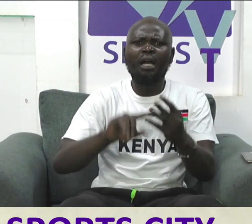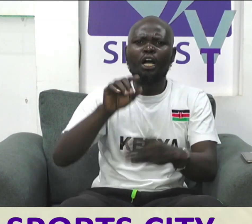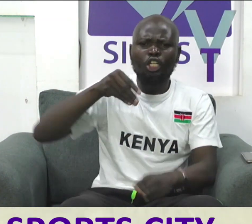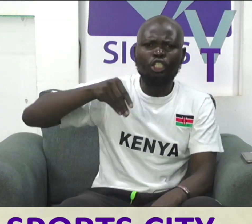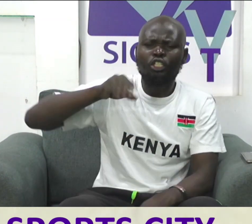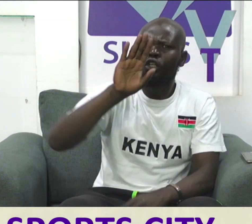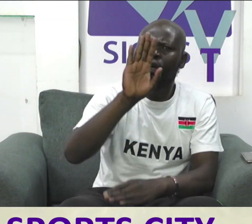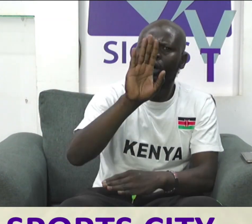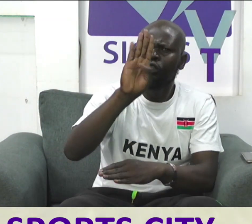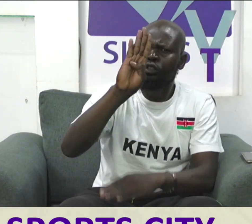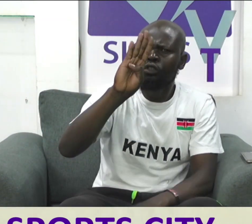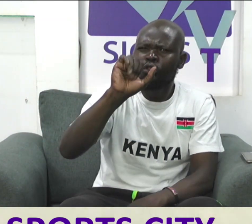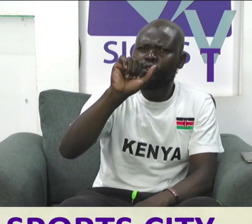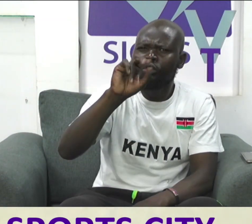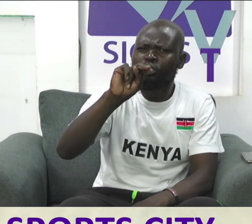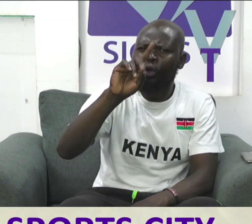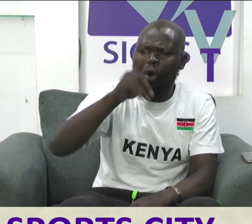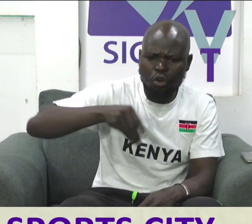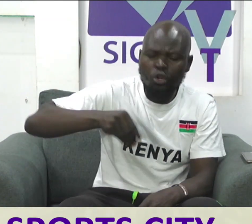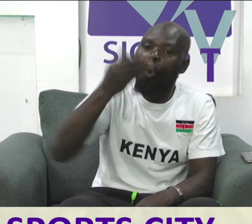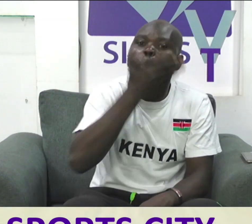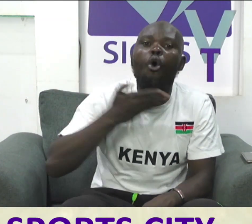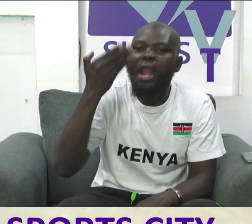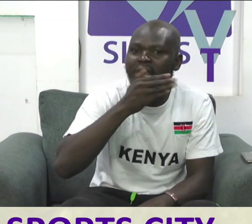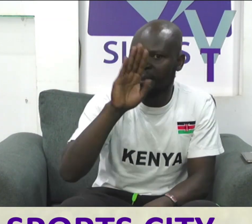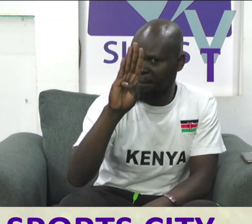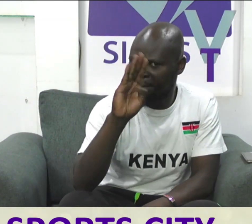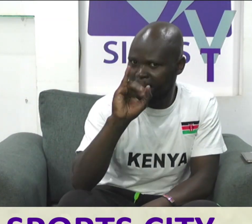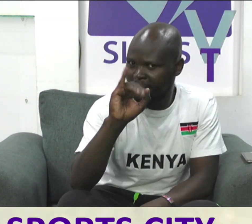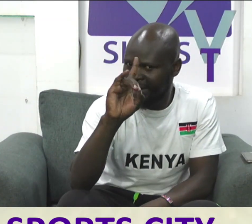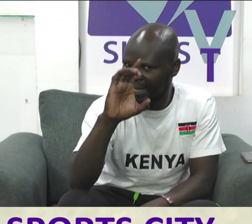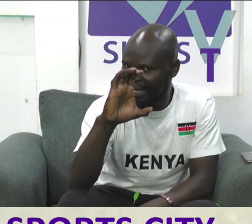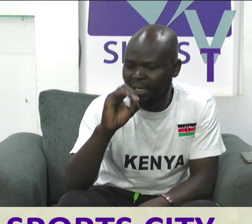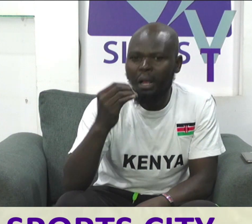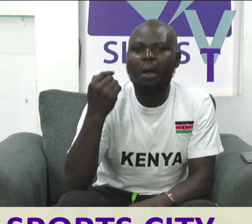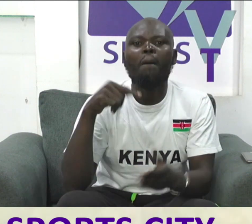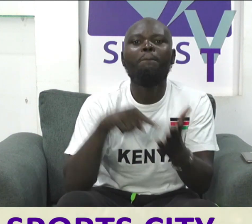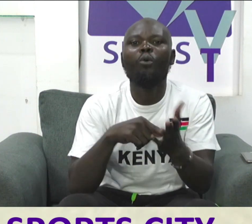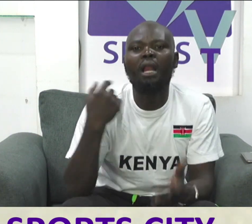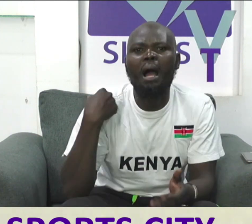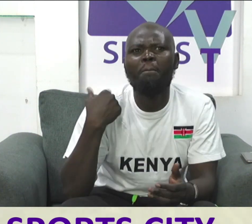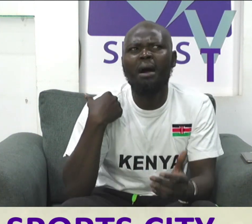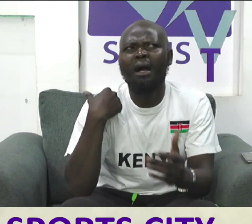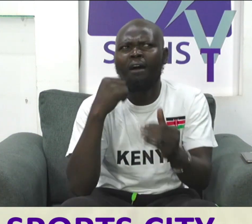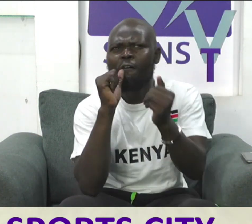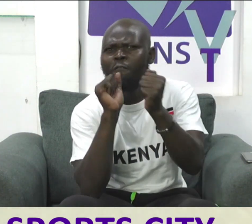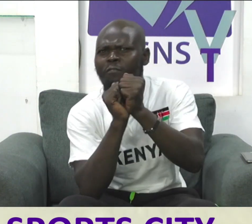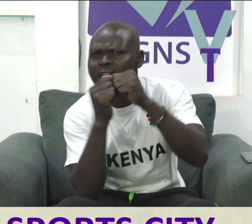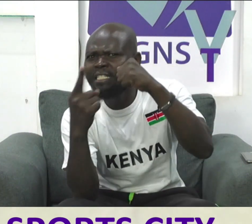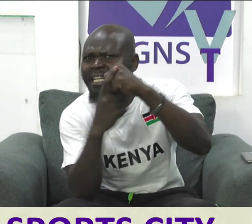Because we have Posta Rangers on the top, Gor Mahia, Muranga, Bidco.